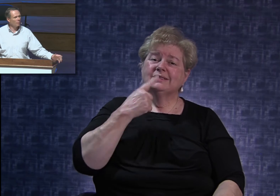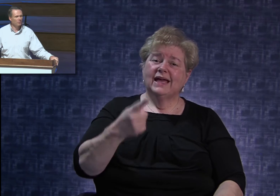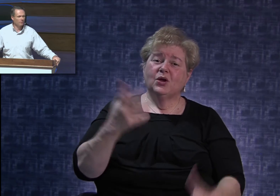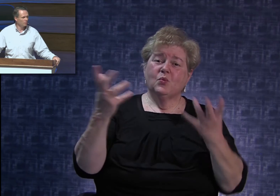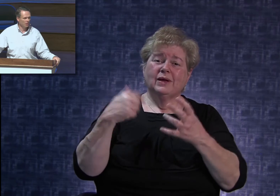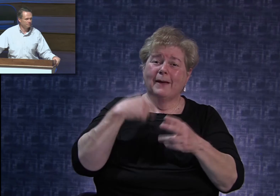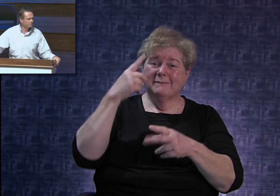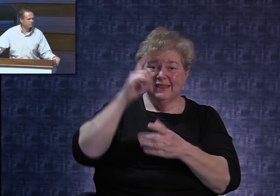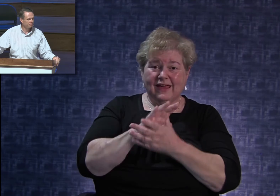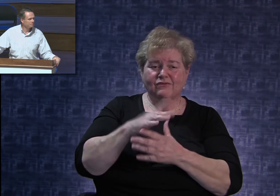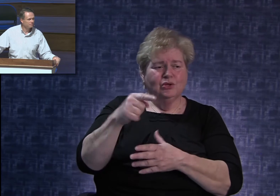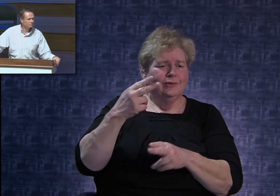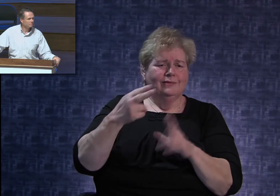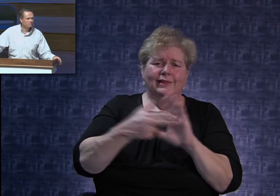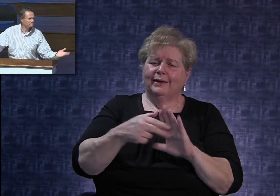and then call me whatever you want.